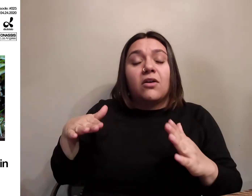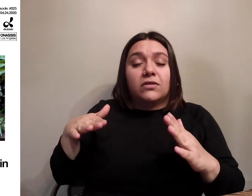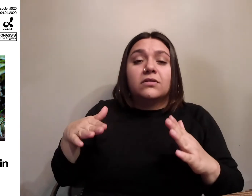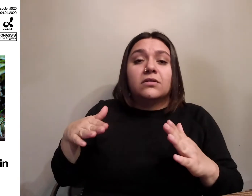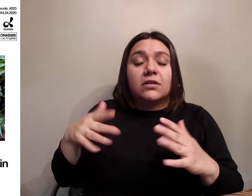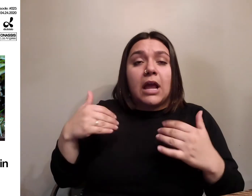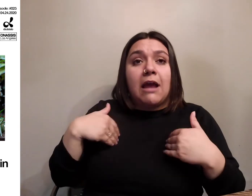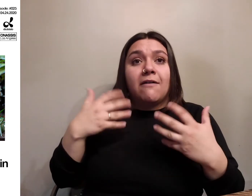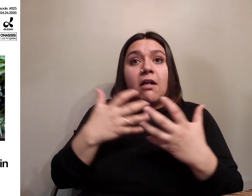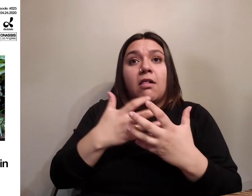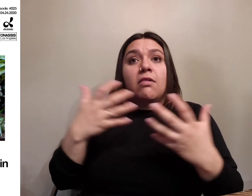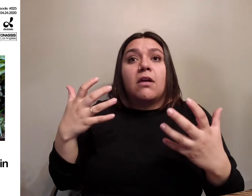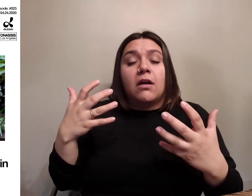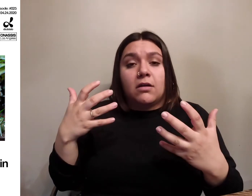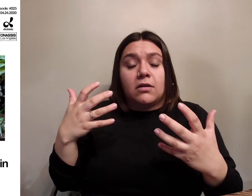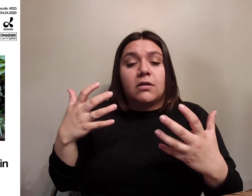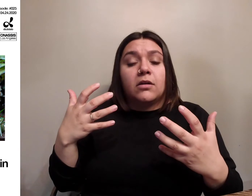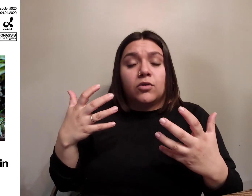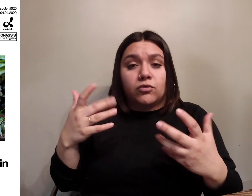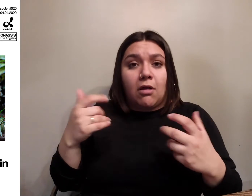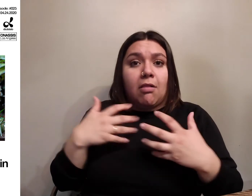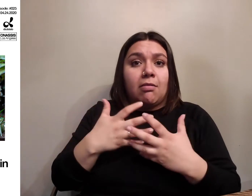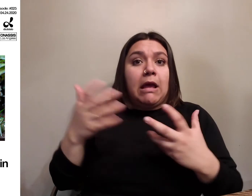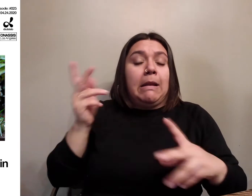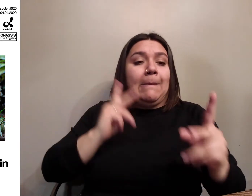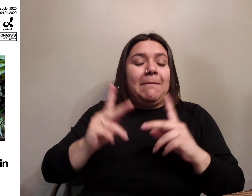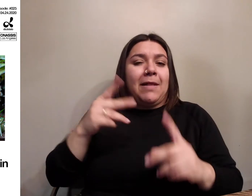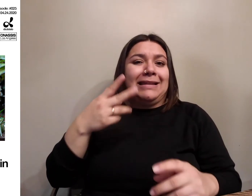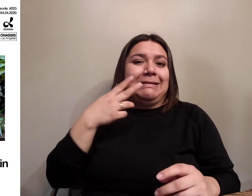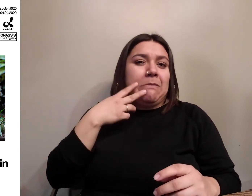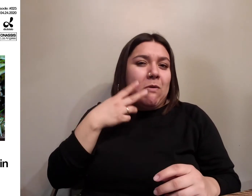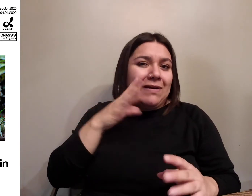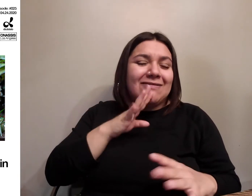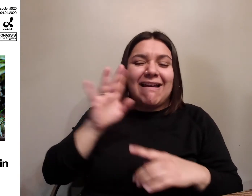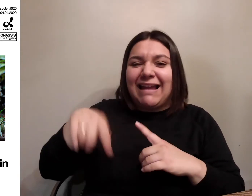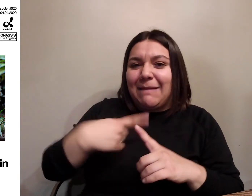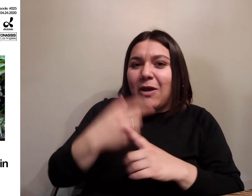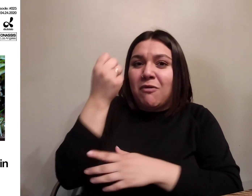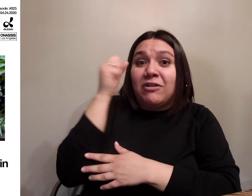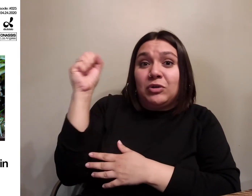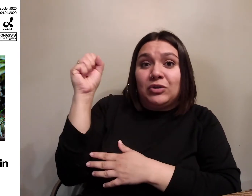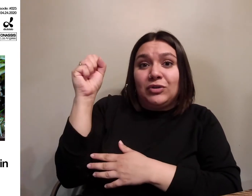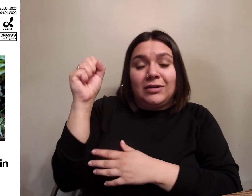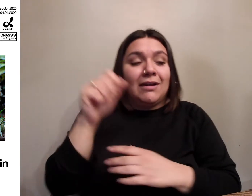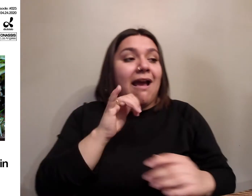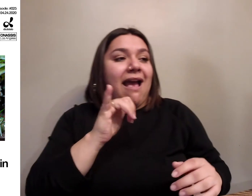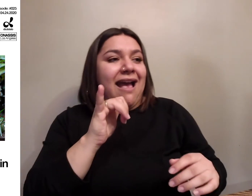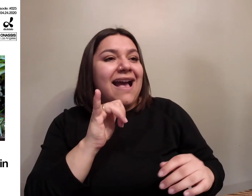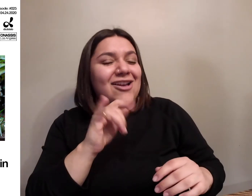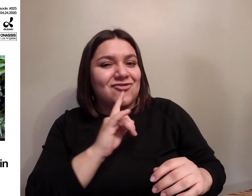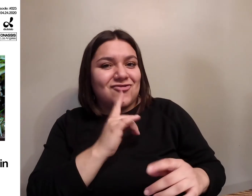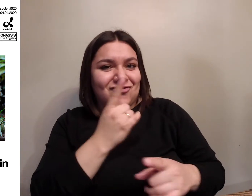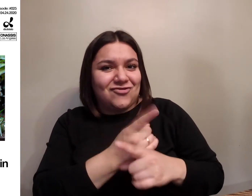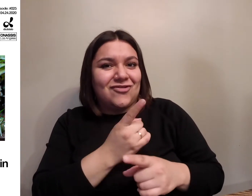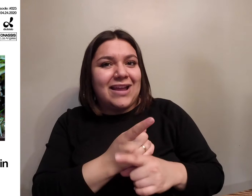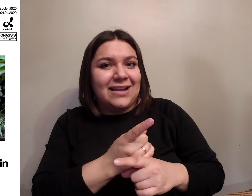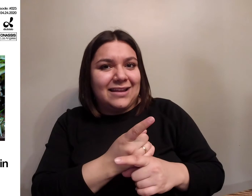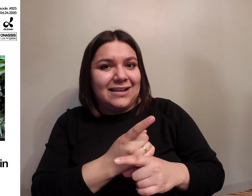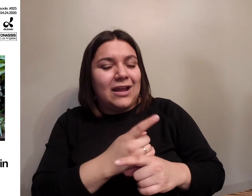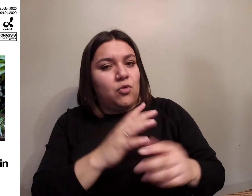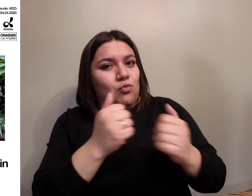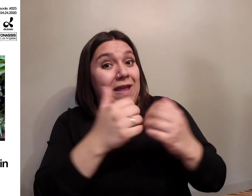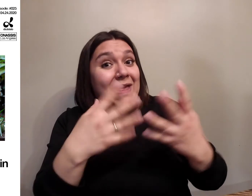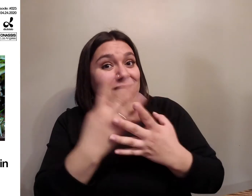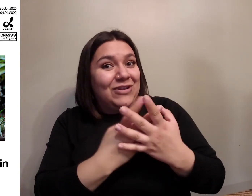in Strasbourg, but my mother brought me to Turkey, to her motherland. Whereas for me, Turkey was a